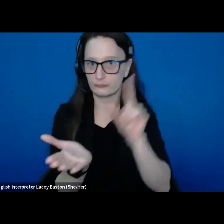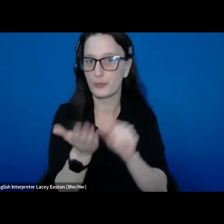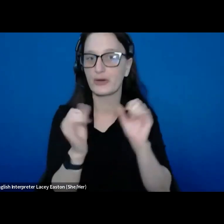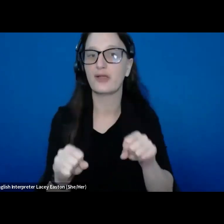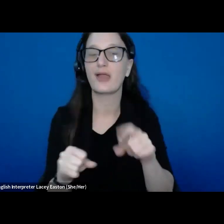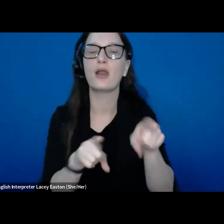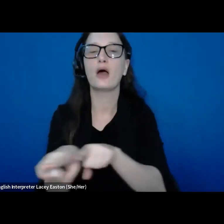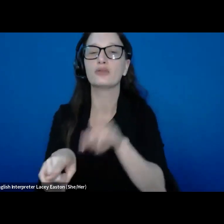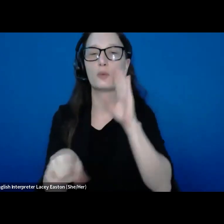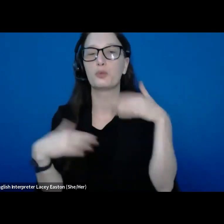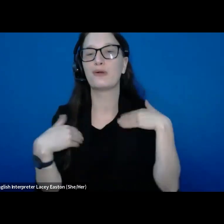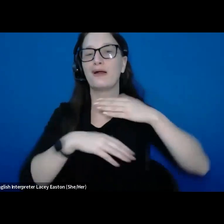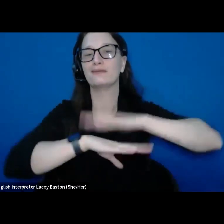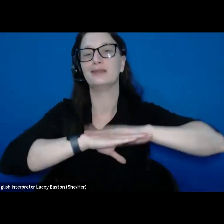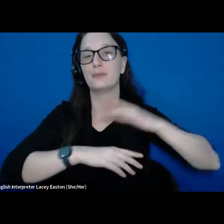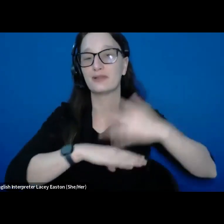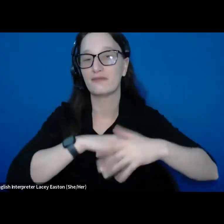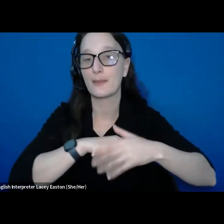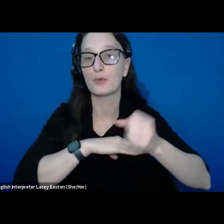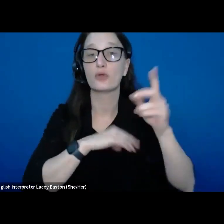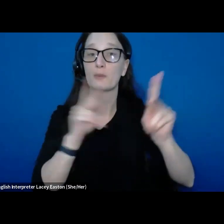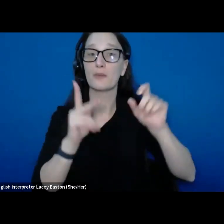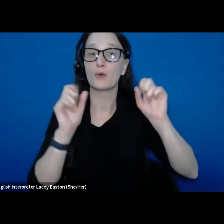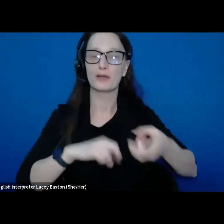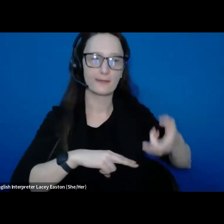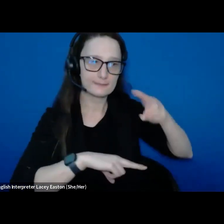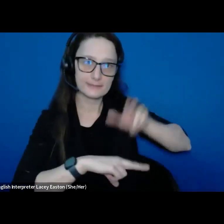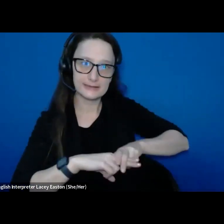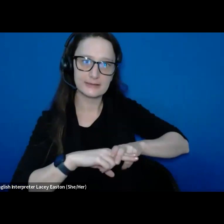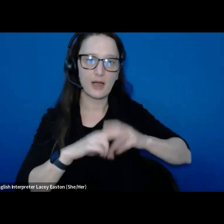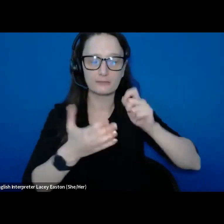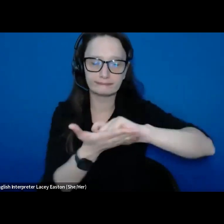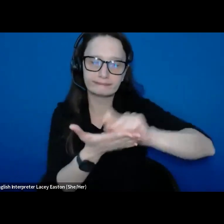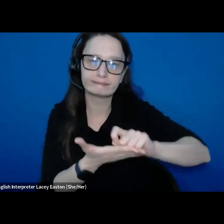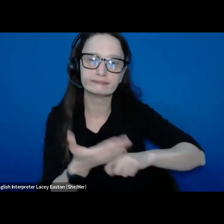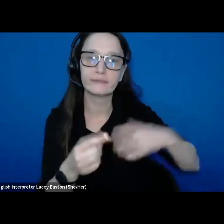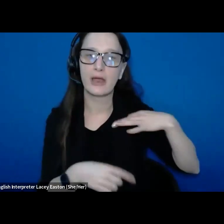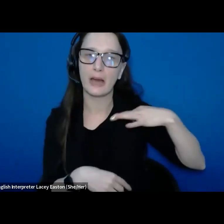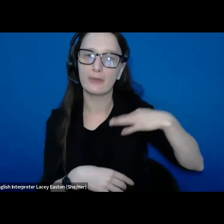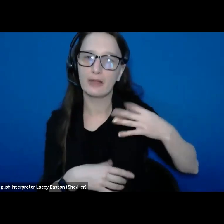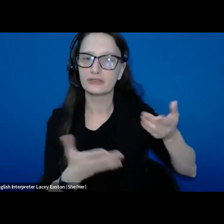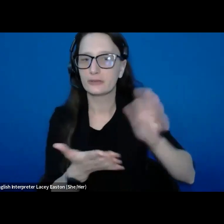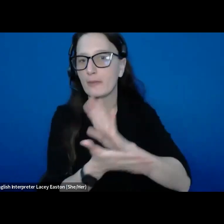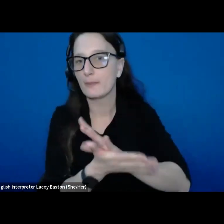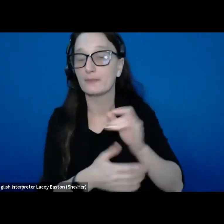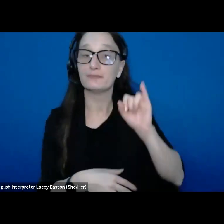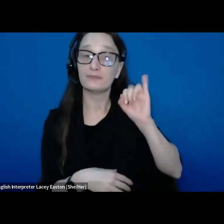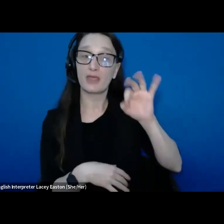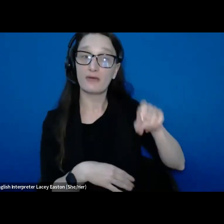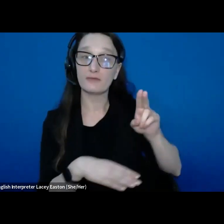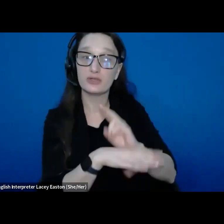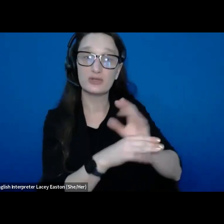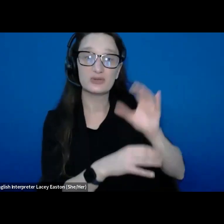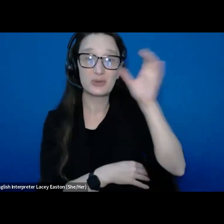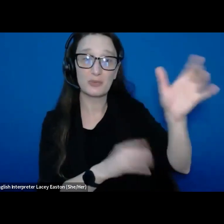available so people can sit down, complete applications. Again, if they need to complete the application online, they can go over to the resource center and do